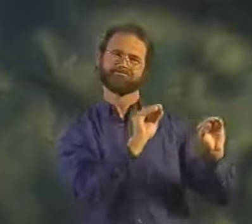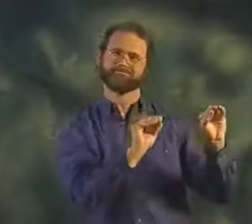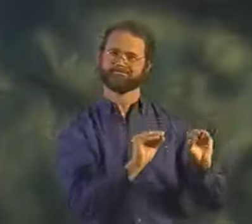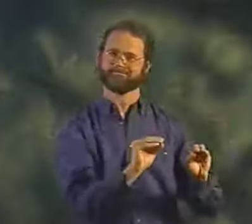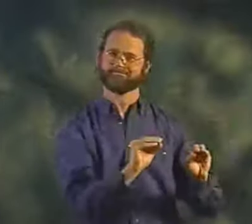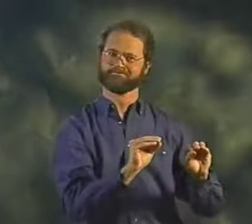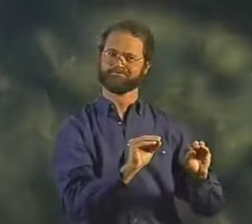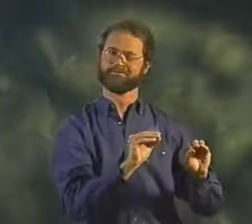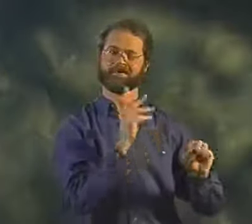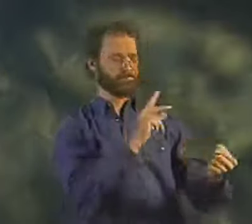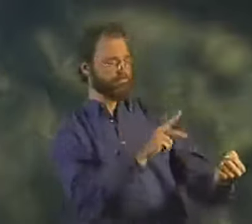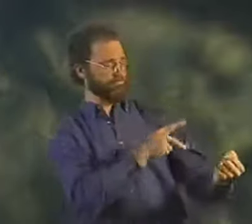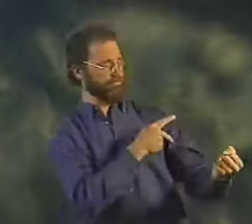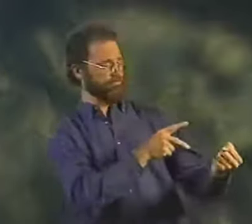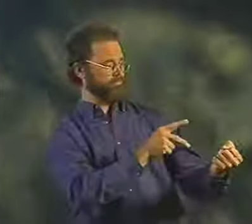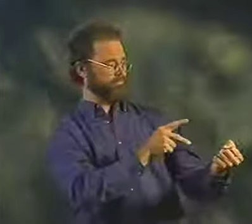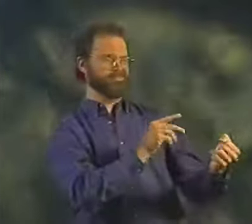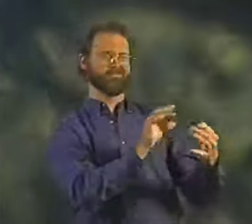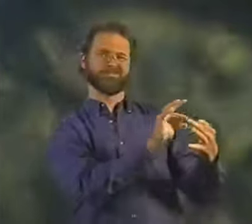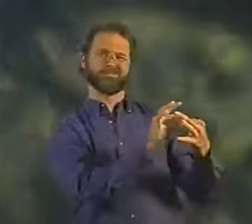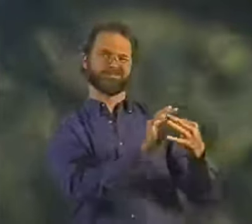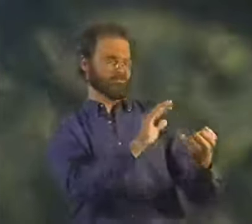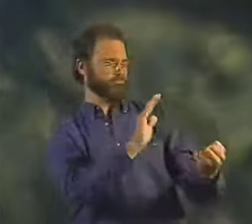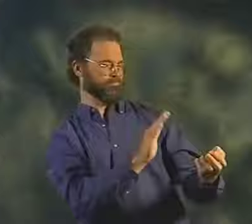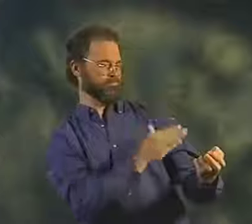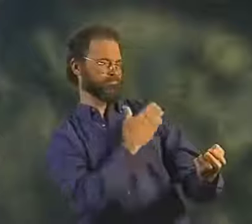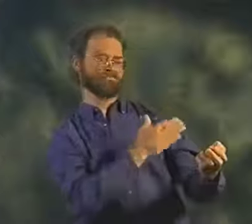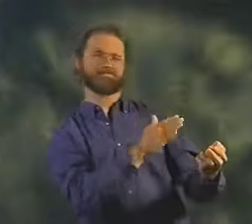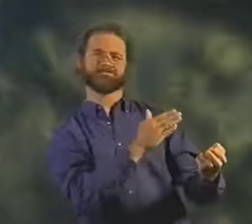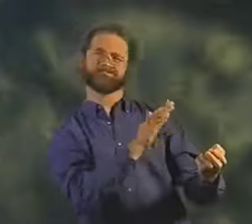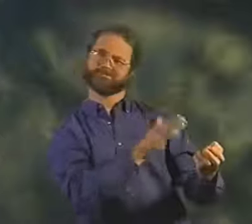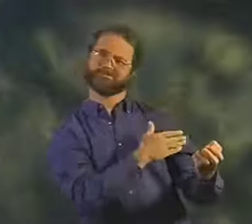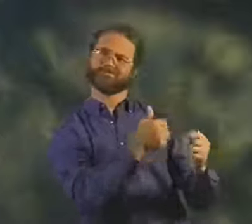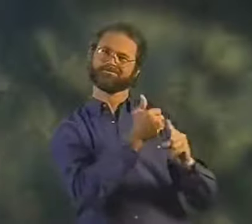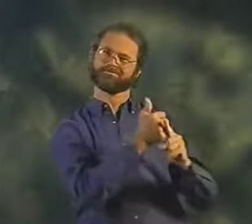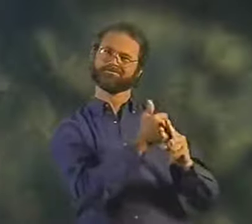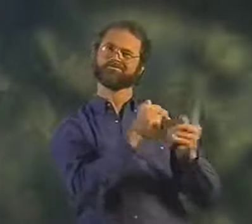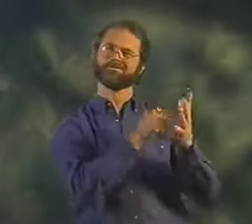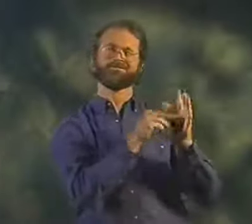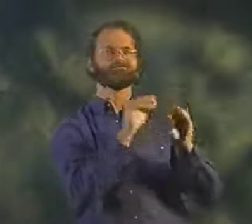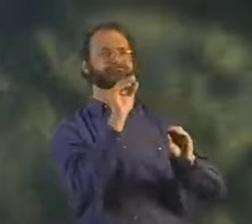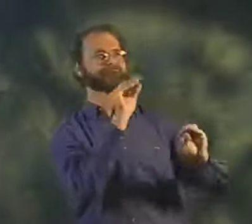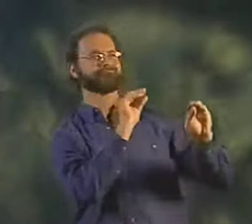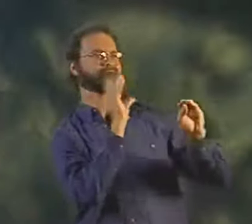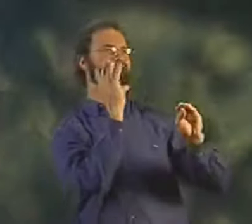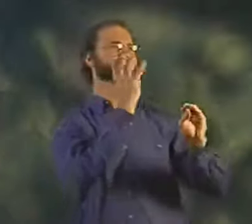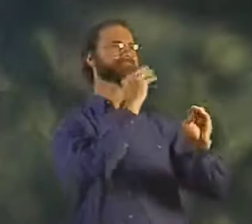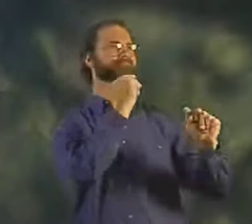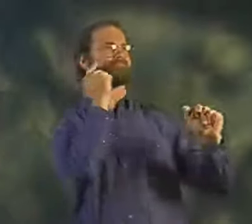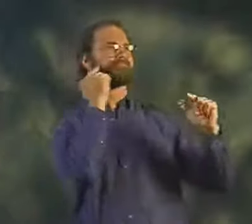The traditional sign for poetry relates to the sign for music, which means putting together different elements to create beautiful sounds.